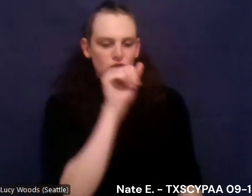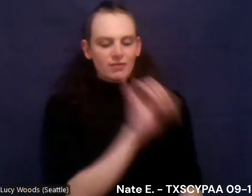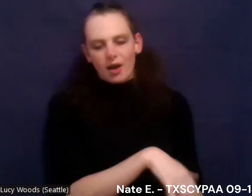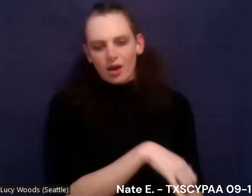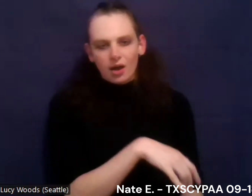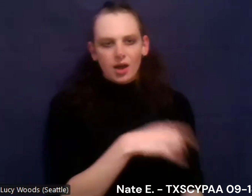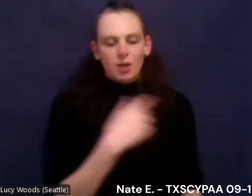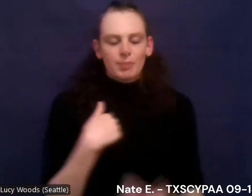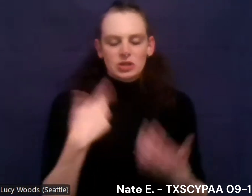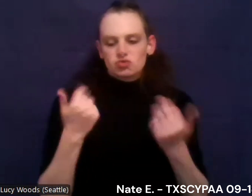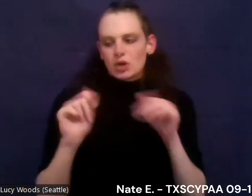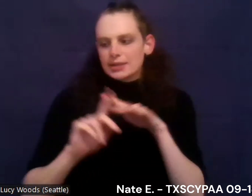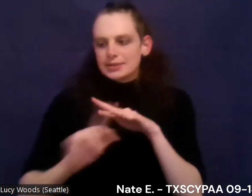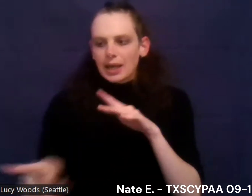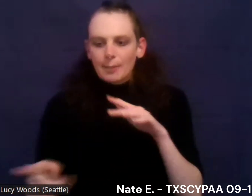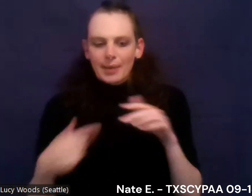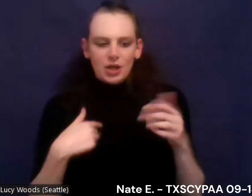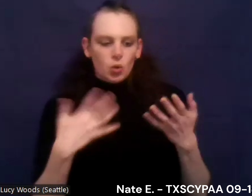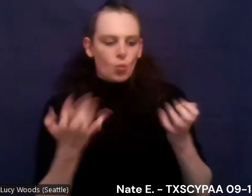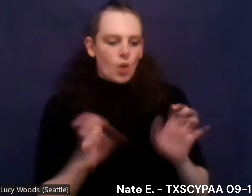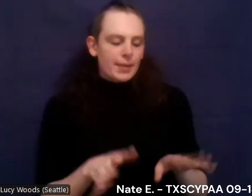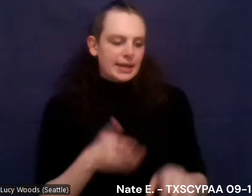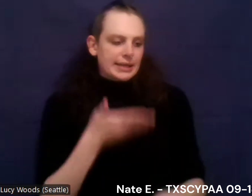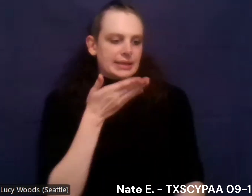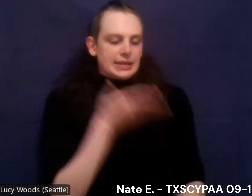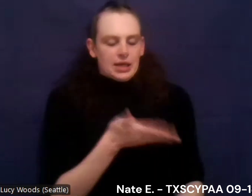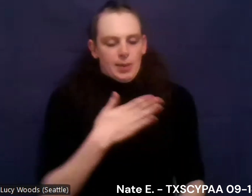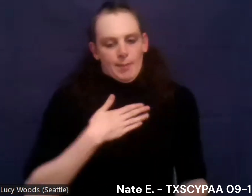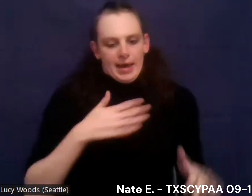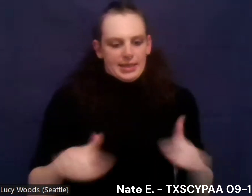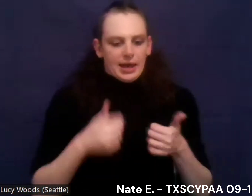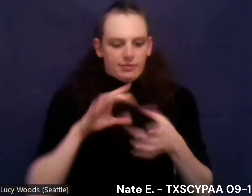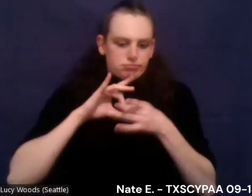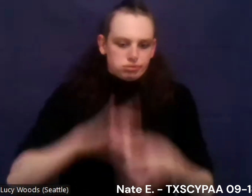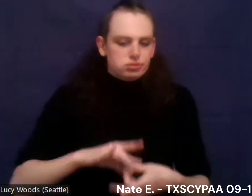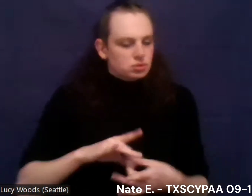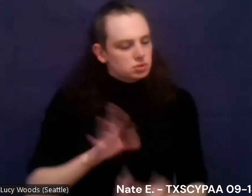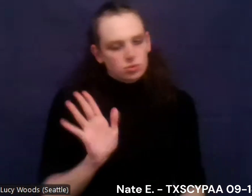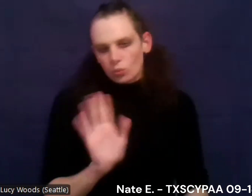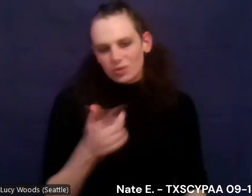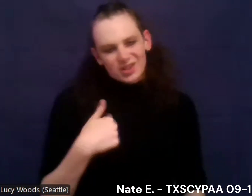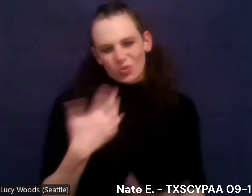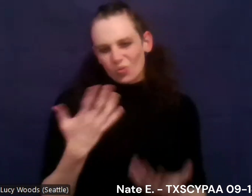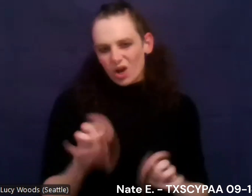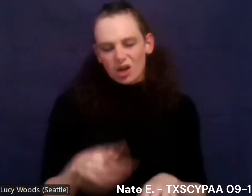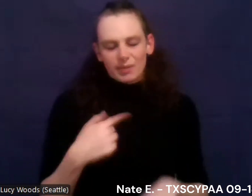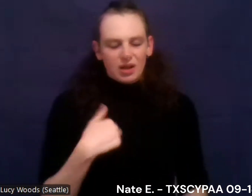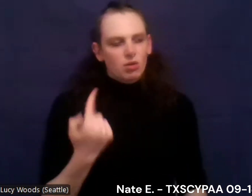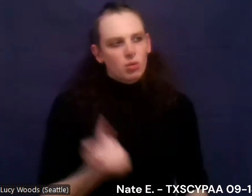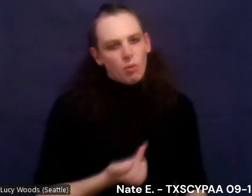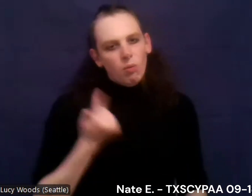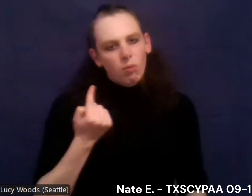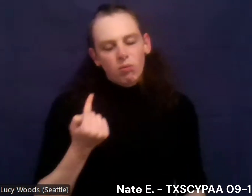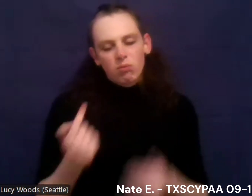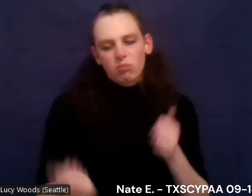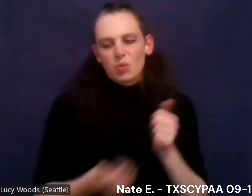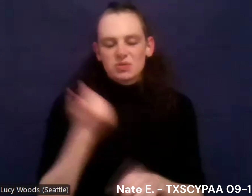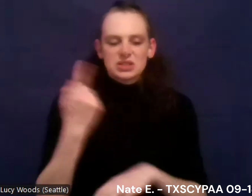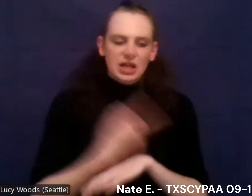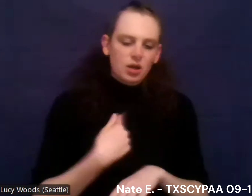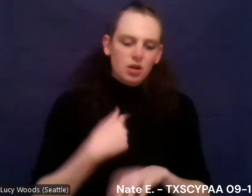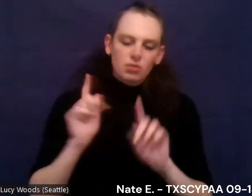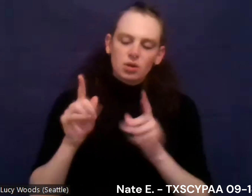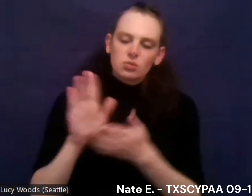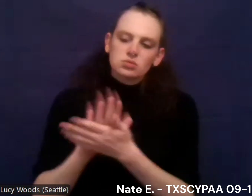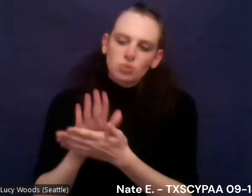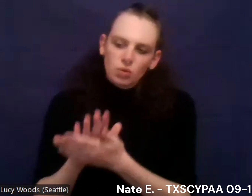have to like be there. I didn't have to be in, a place where I was alone most days. I'd go to school, but then come home and not